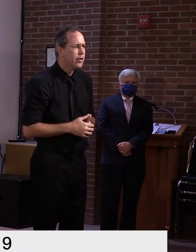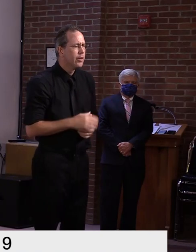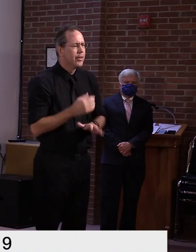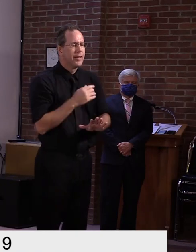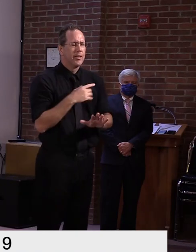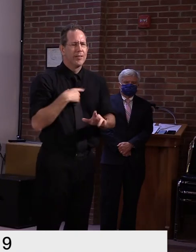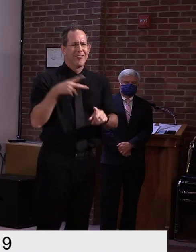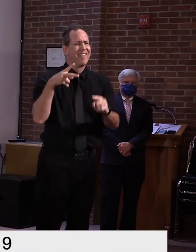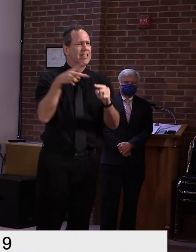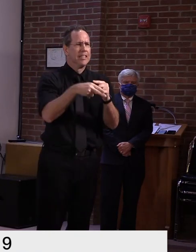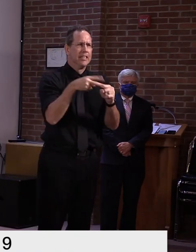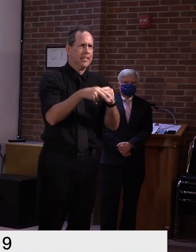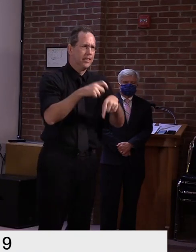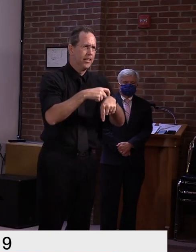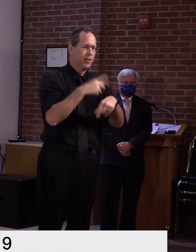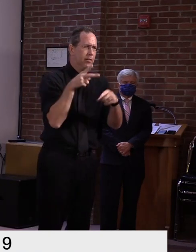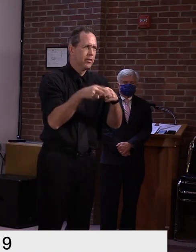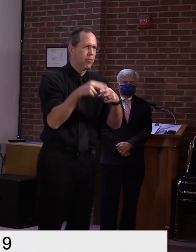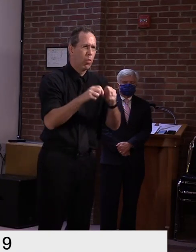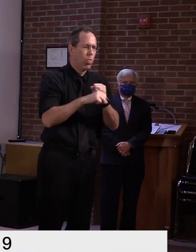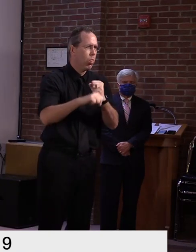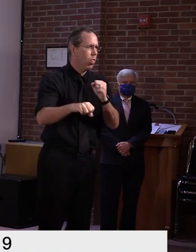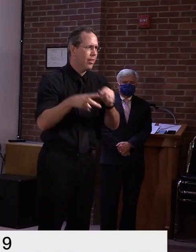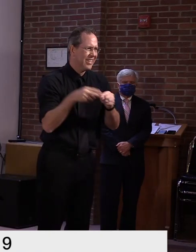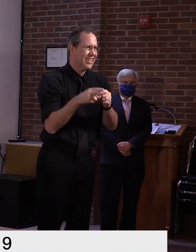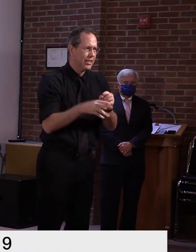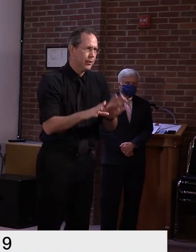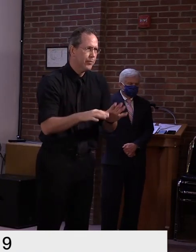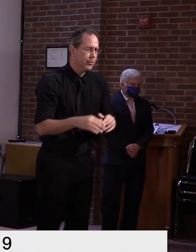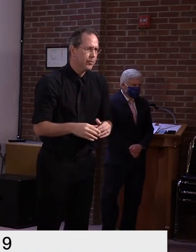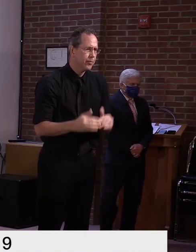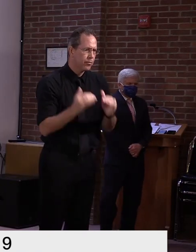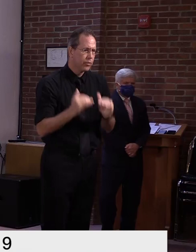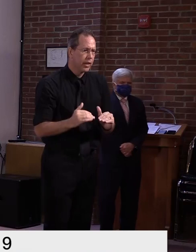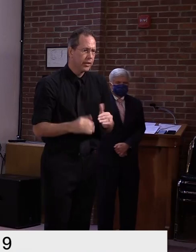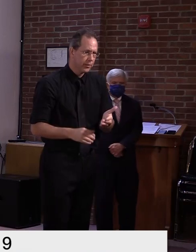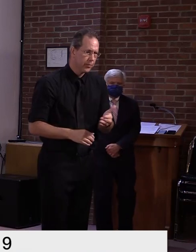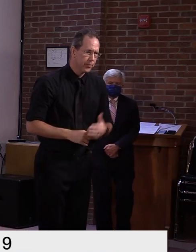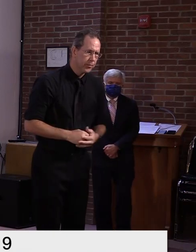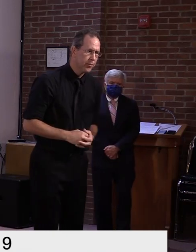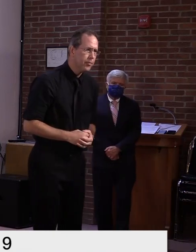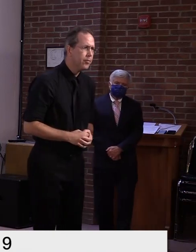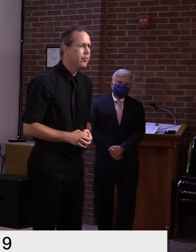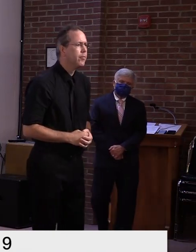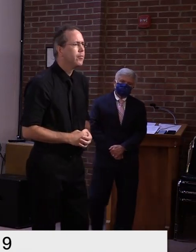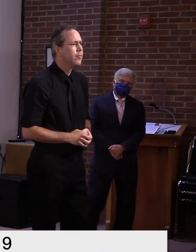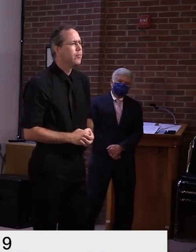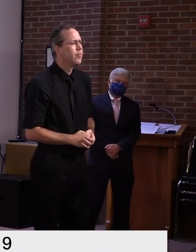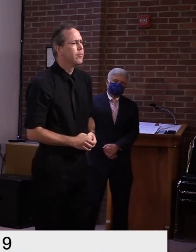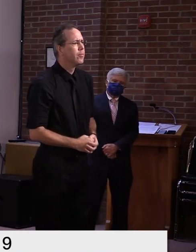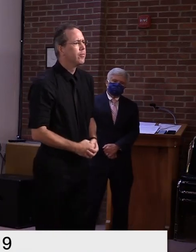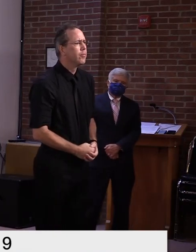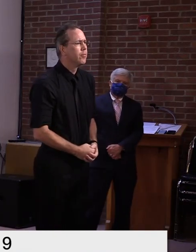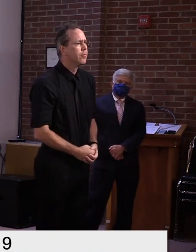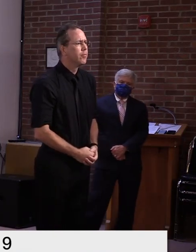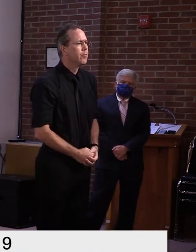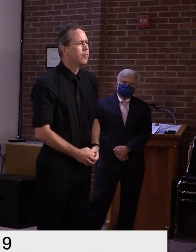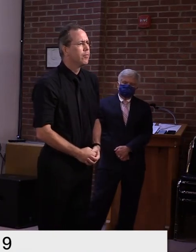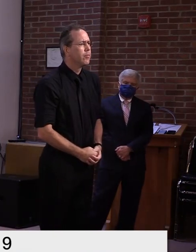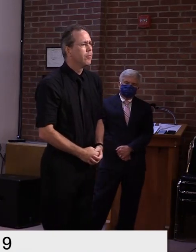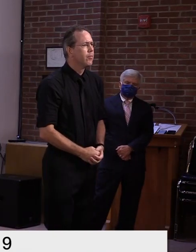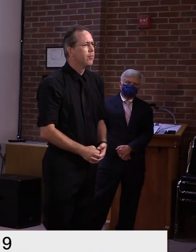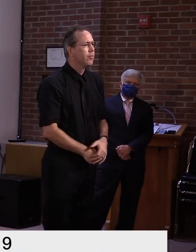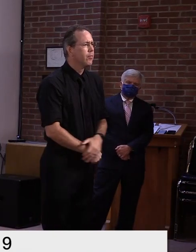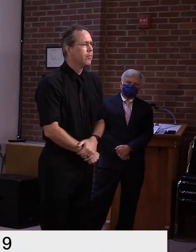Greg, we really expect 10 minutes, and we only have 30 left. I know it's the time crunch. Thank you. All right. Wilson, AP, and just sorry, everybody, but now we only have